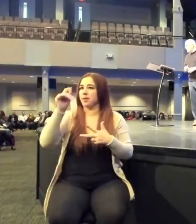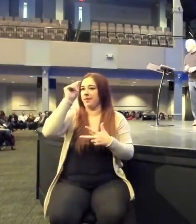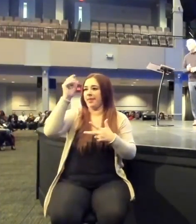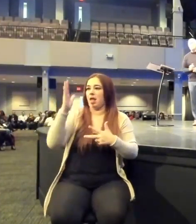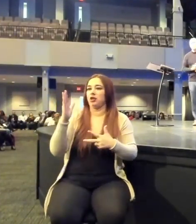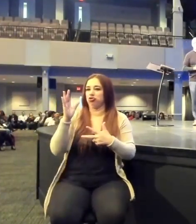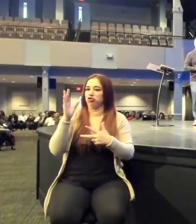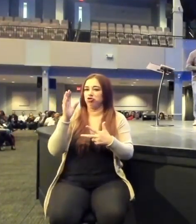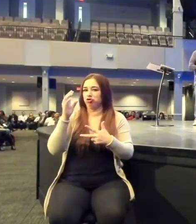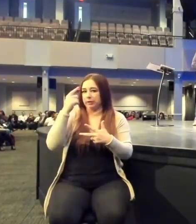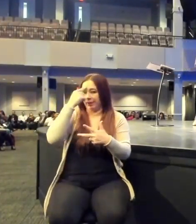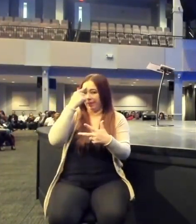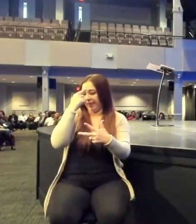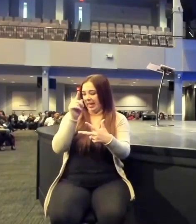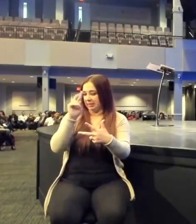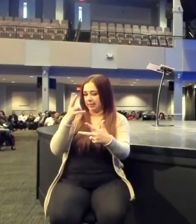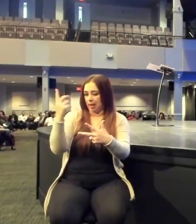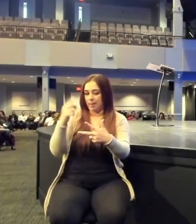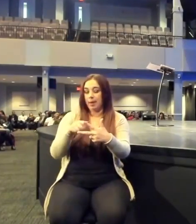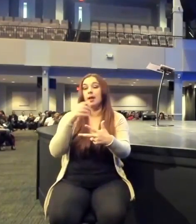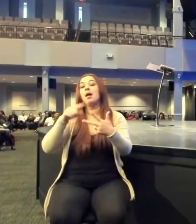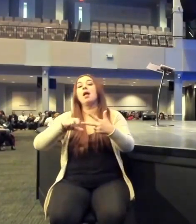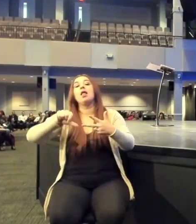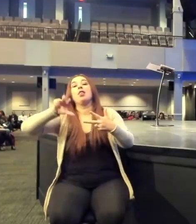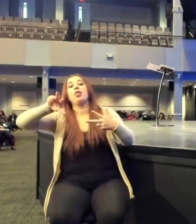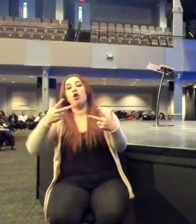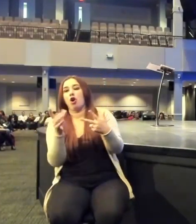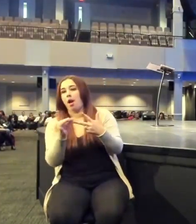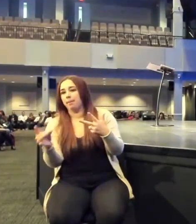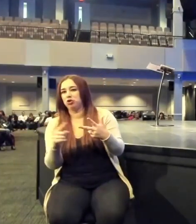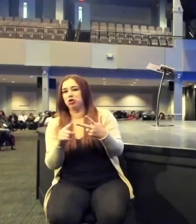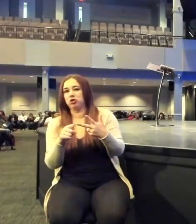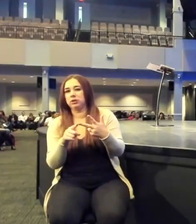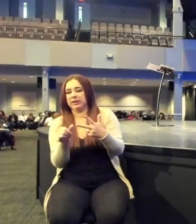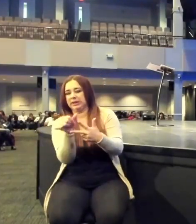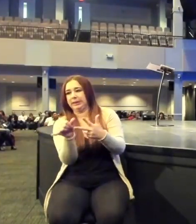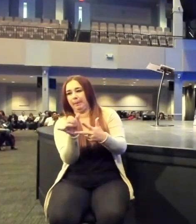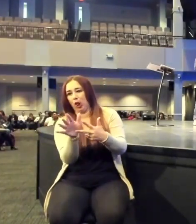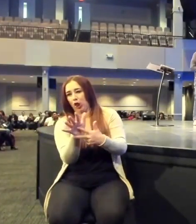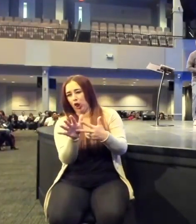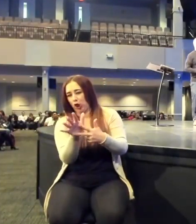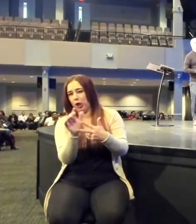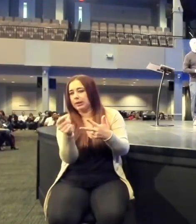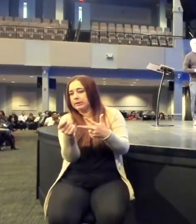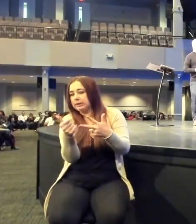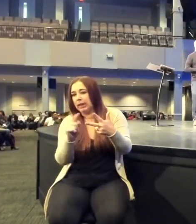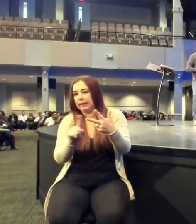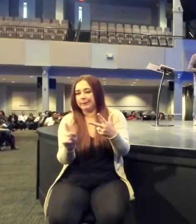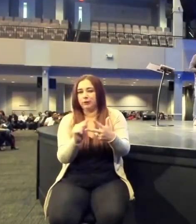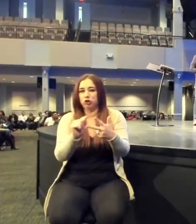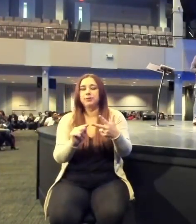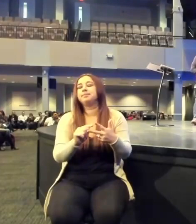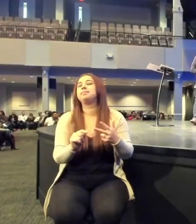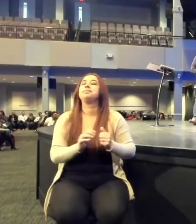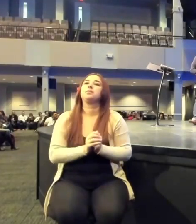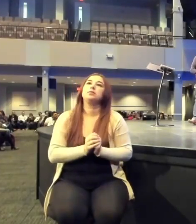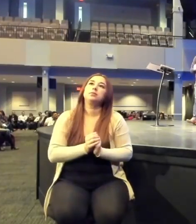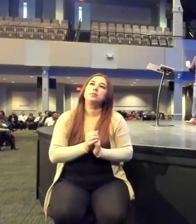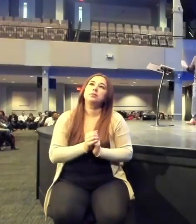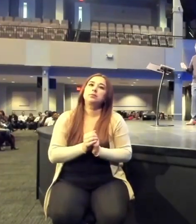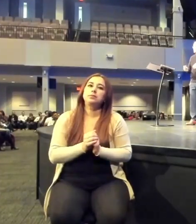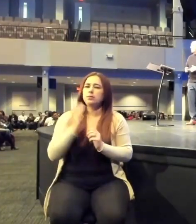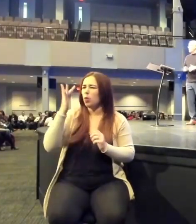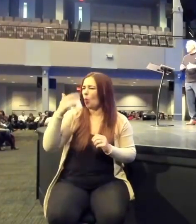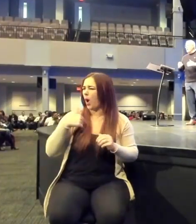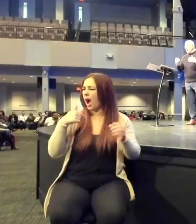second coming of Jesus could happen. Let me give you a third option. It's similar to the second, but there's a slight variation in it. Why